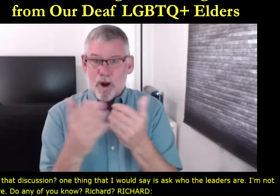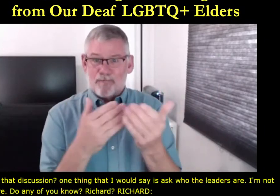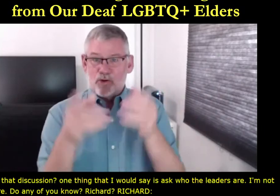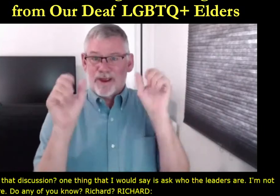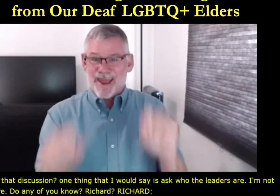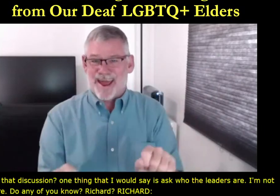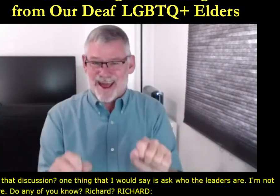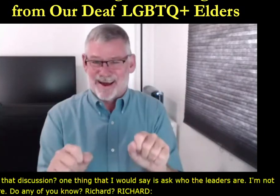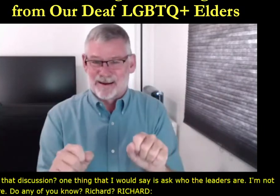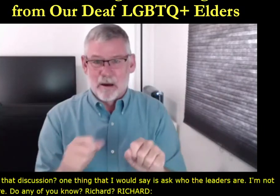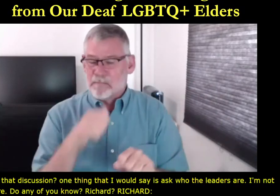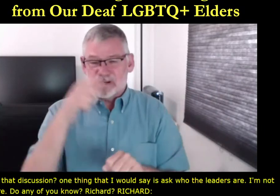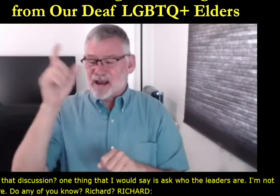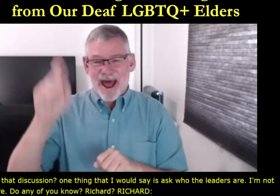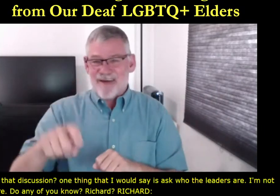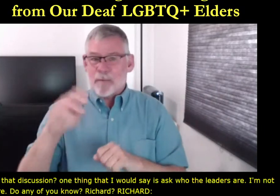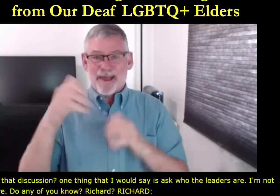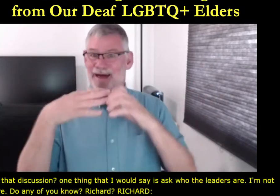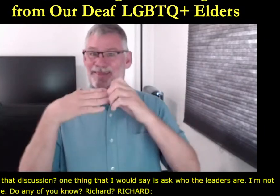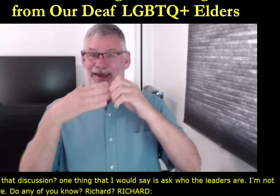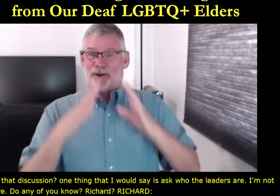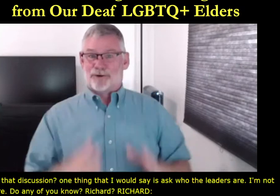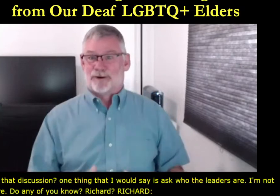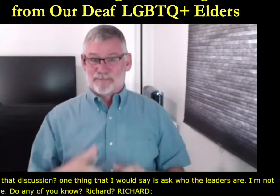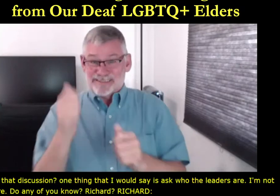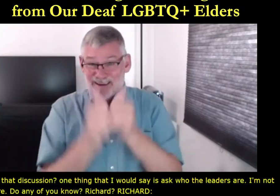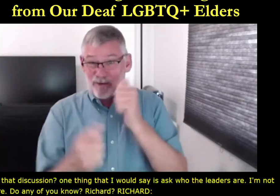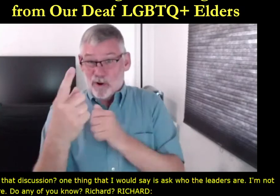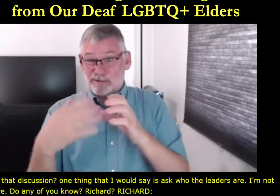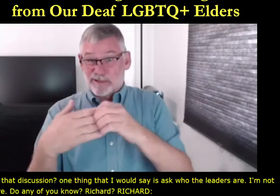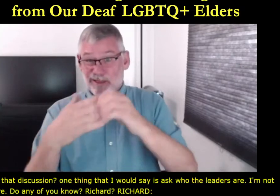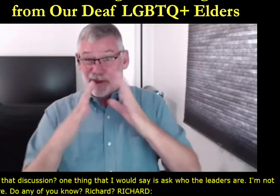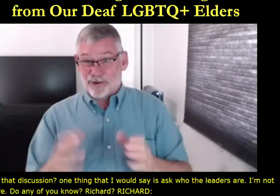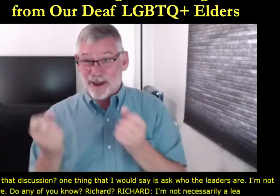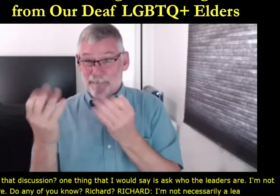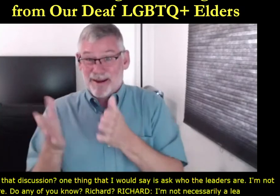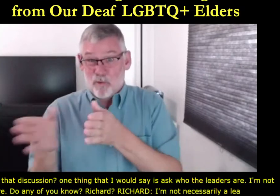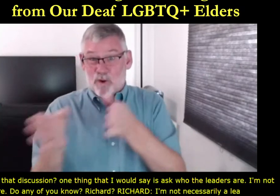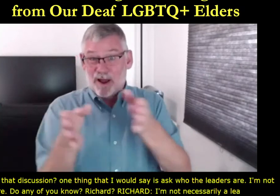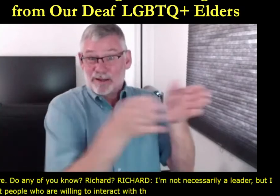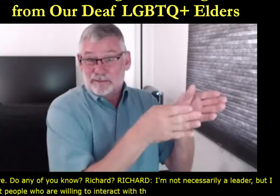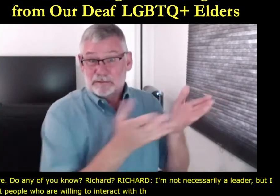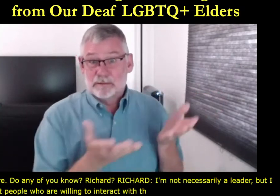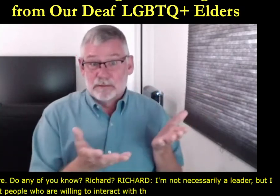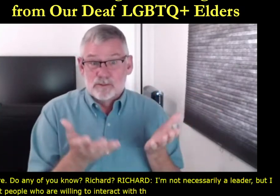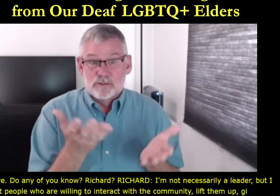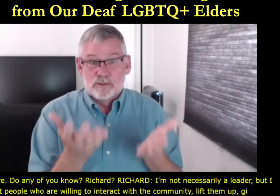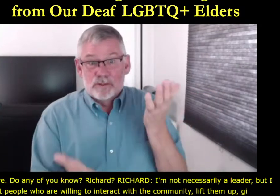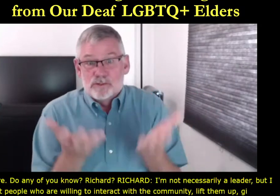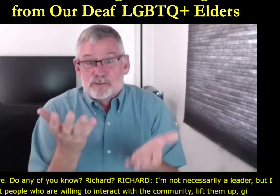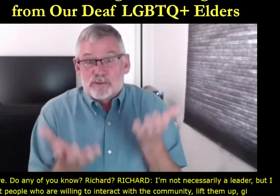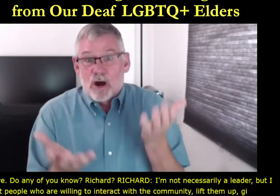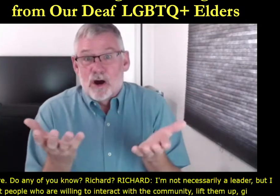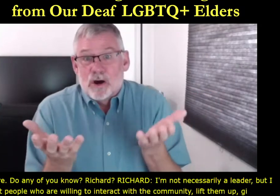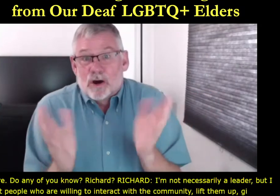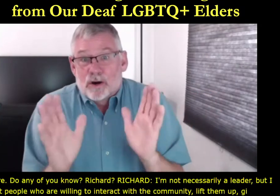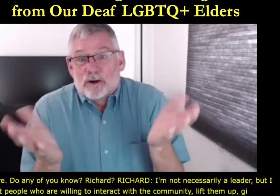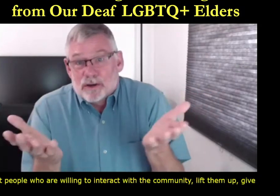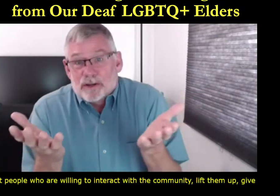up and provide support whenever you can i don't think you have to be a leader to do that because i think everybody can be a leader in different ways right